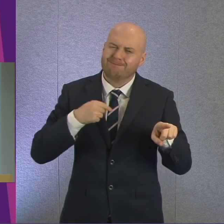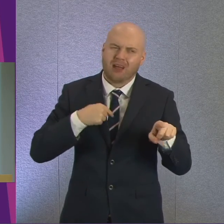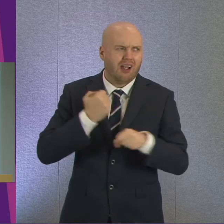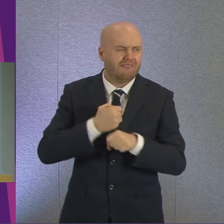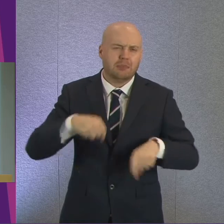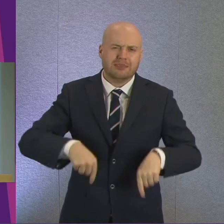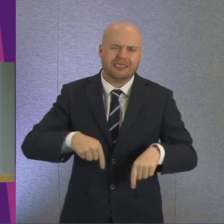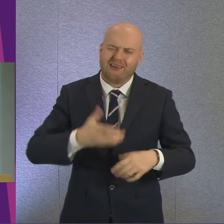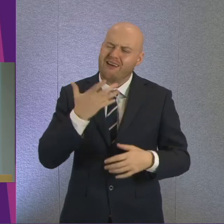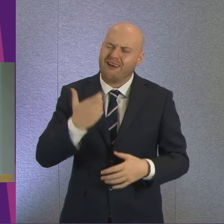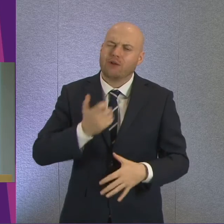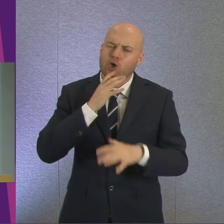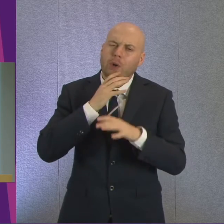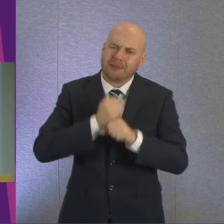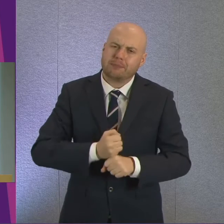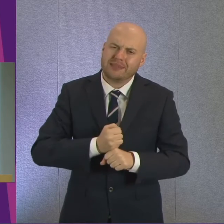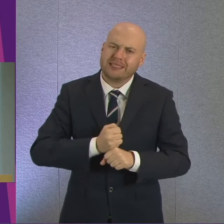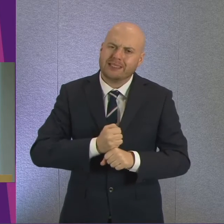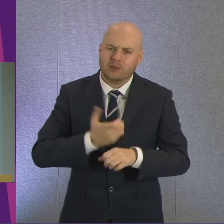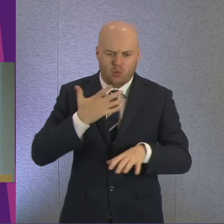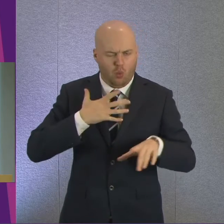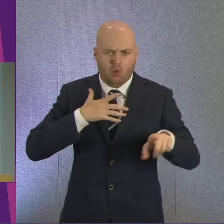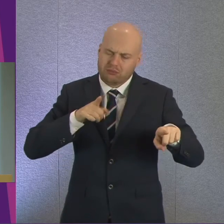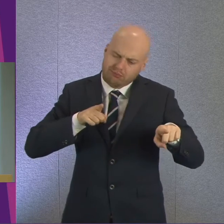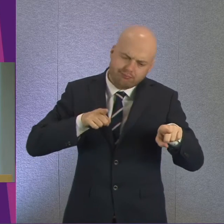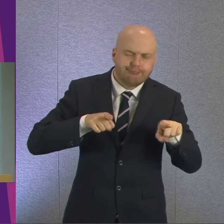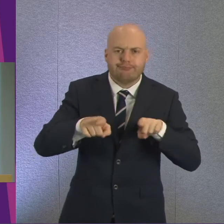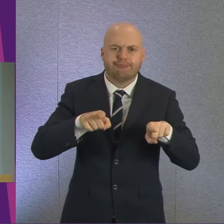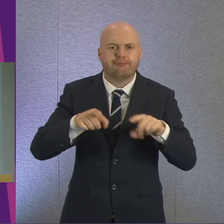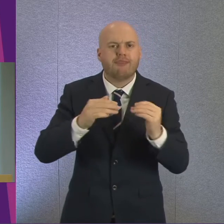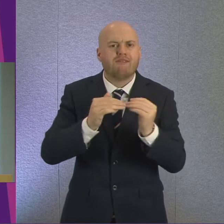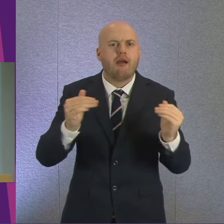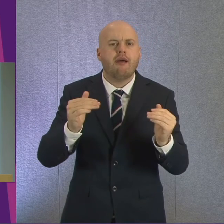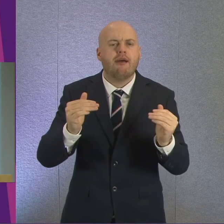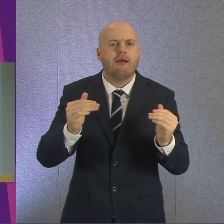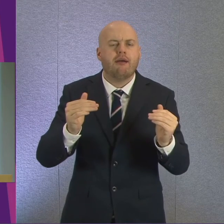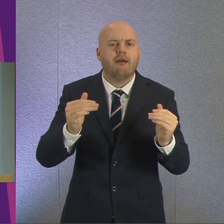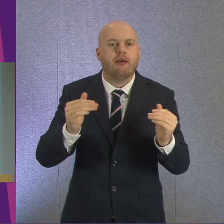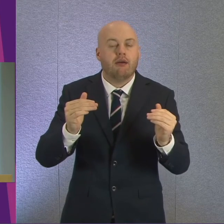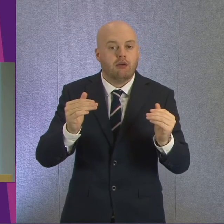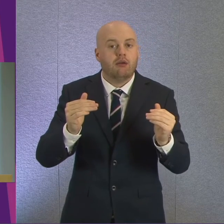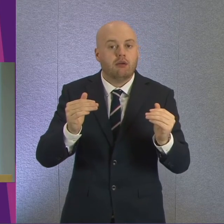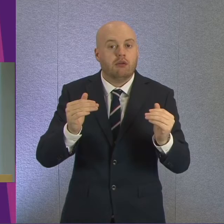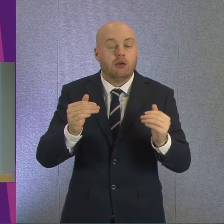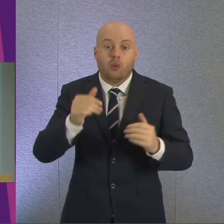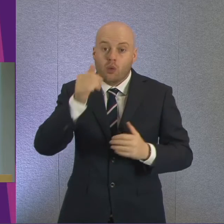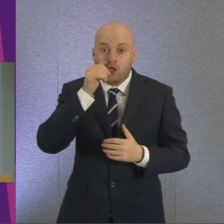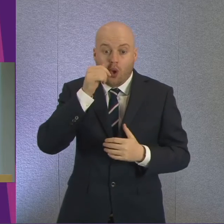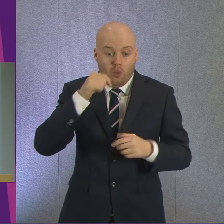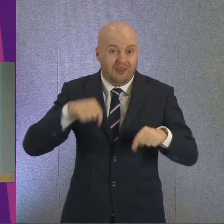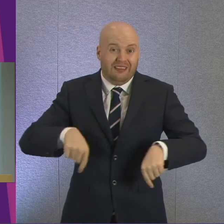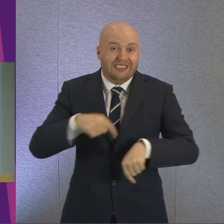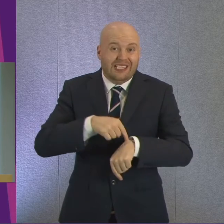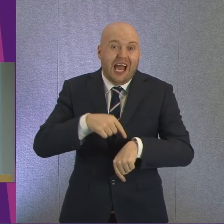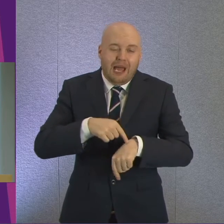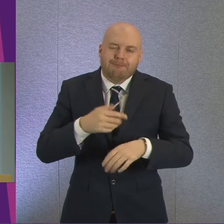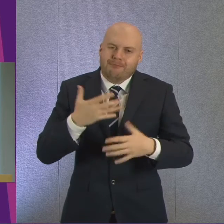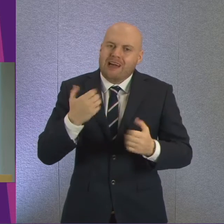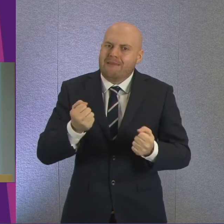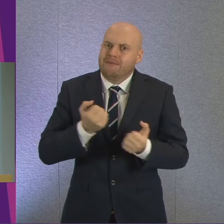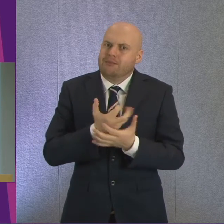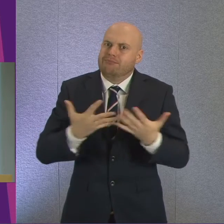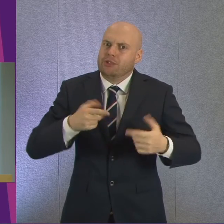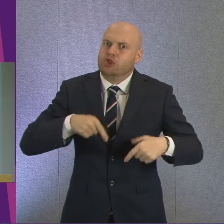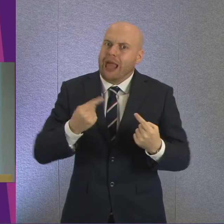commitment to that remains consistent throughout and beyond this challenging period. So we're not waiting just until the